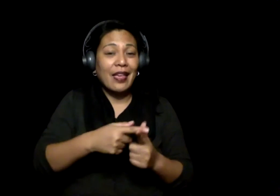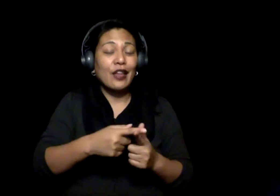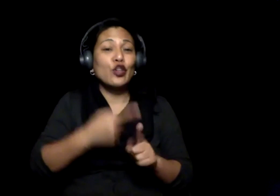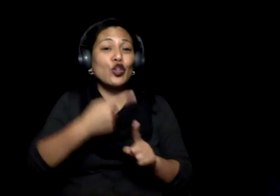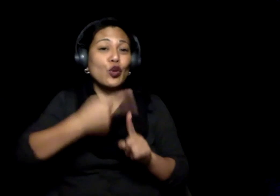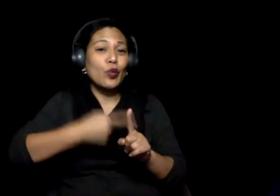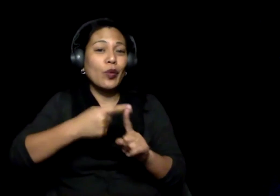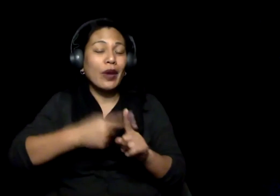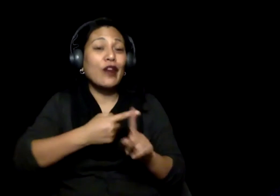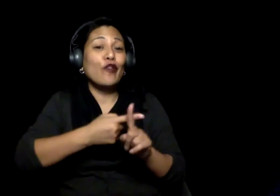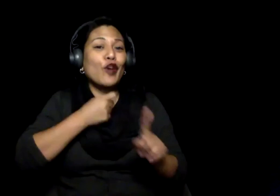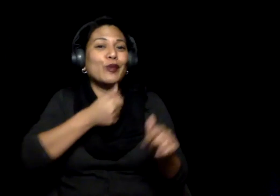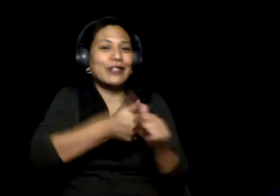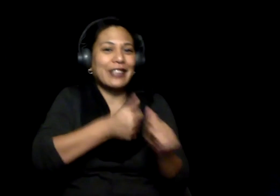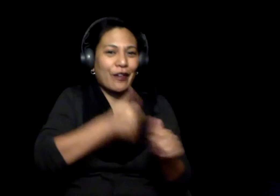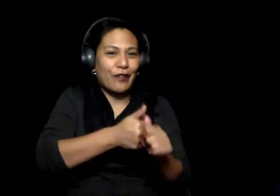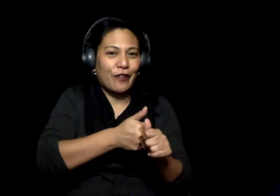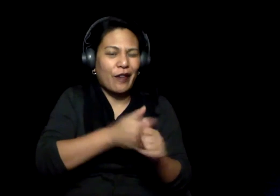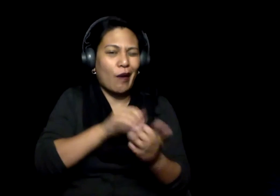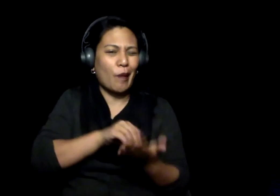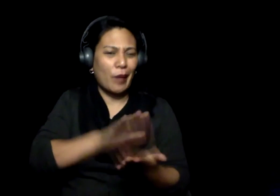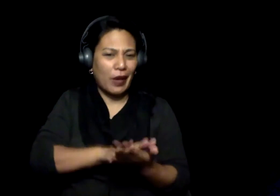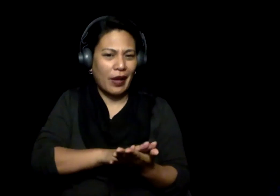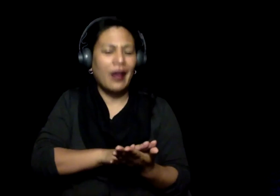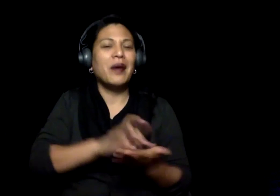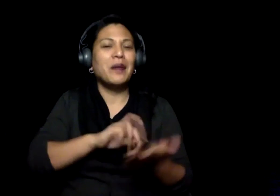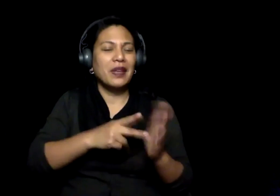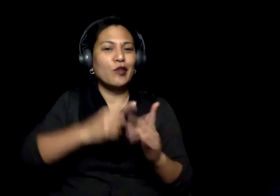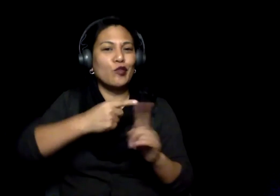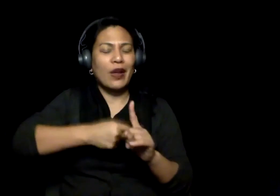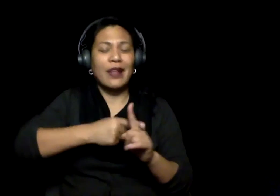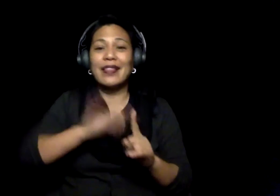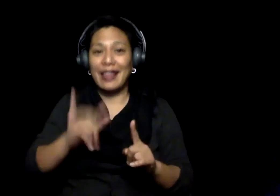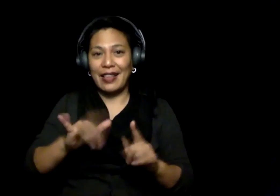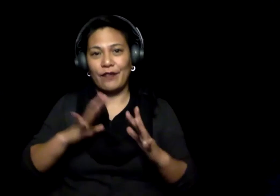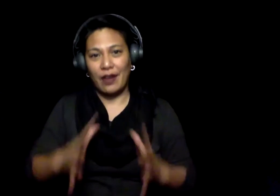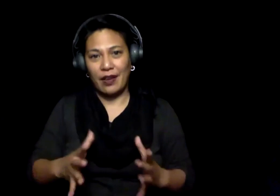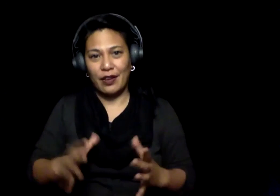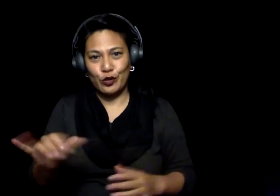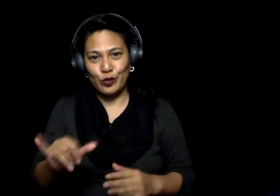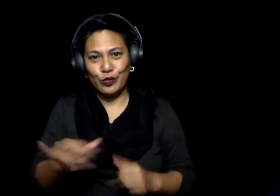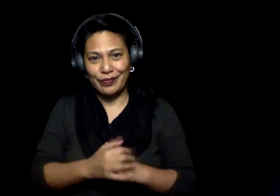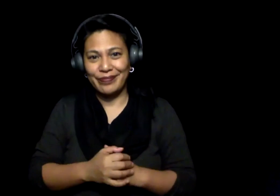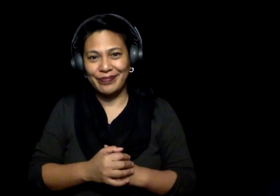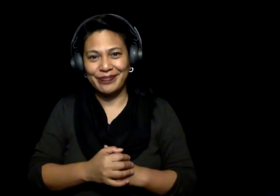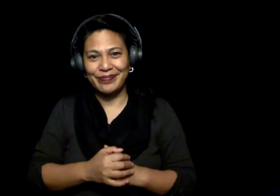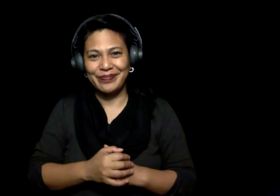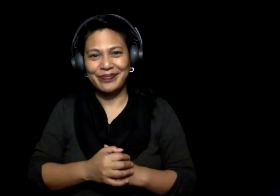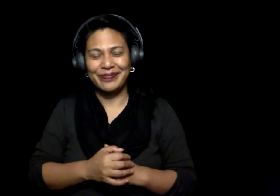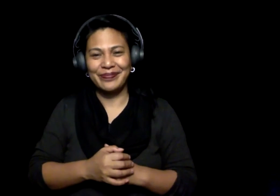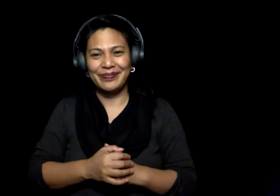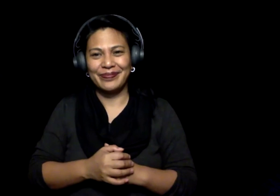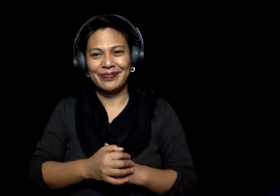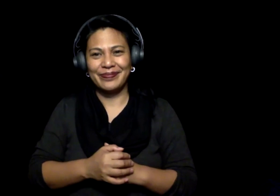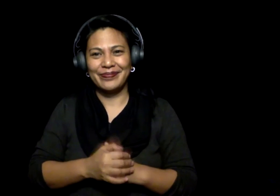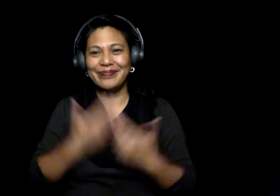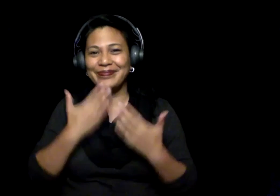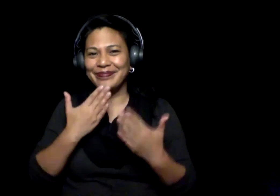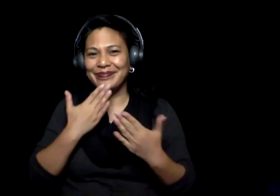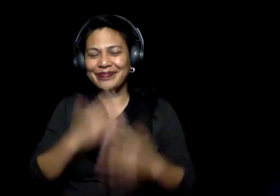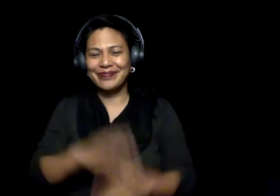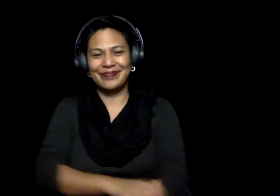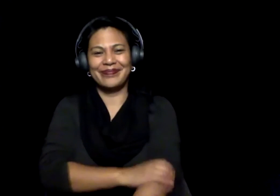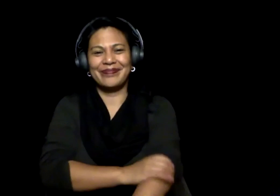totally okay to do that as well. Okay, okay, all right. Yeah, yeah. Thanks, thanks a lot. Thanks, Sonia. Okay, bye.